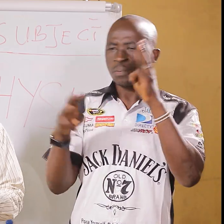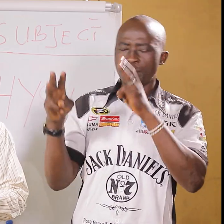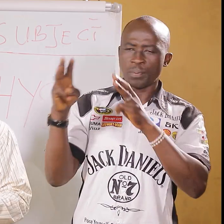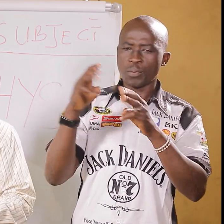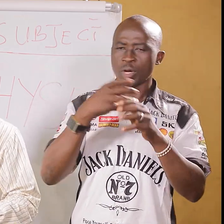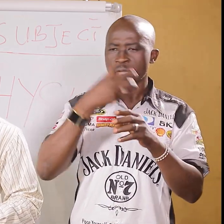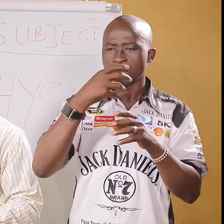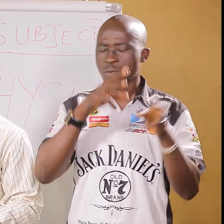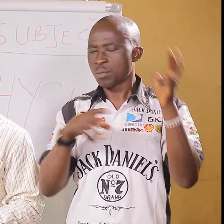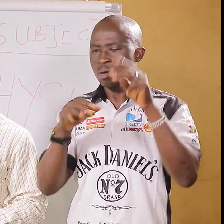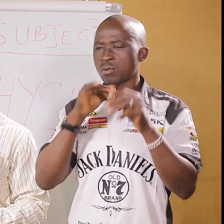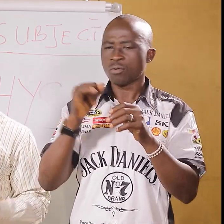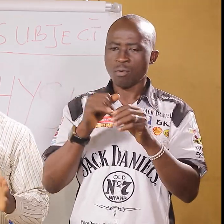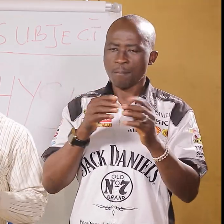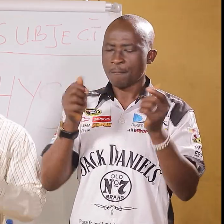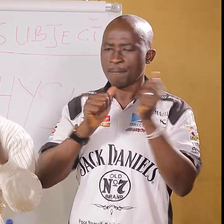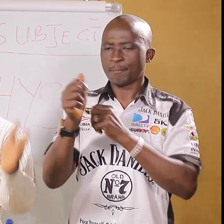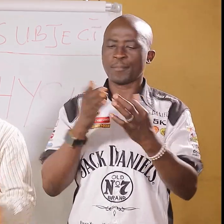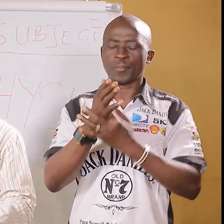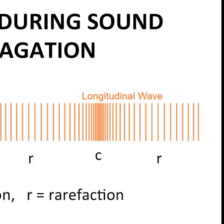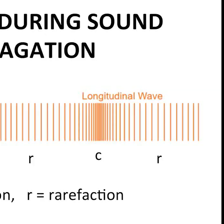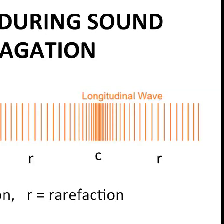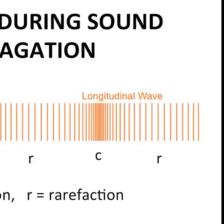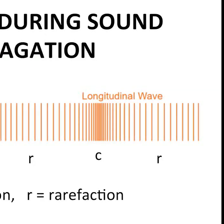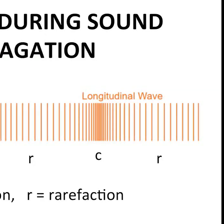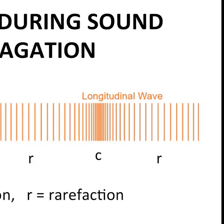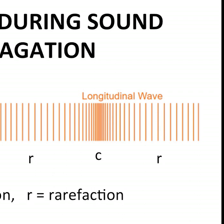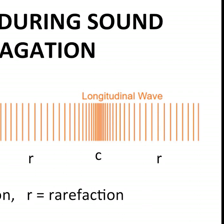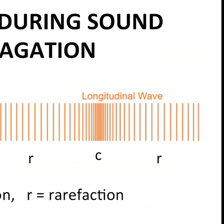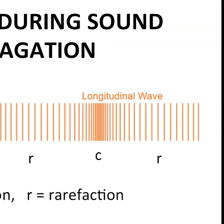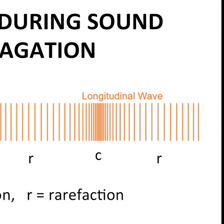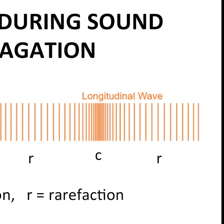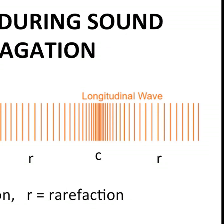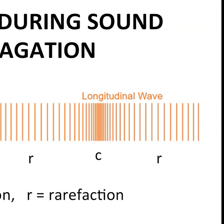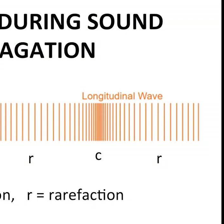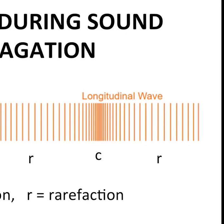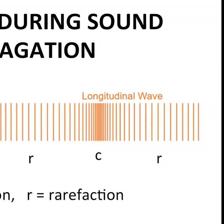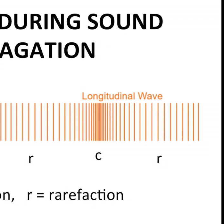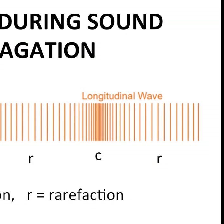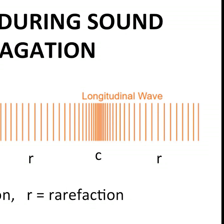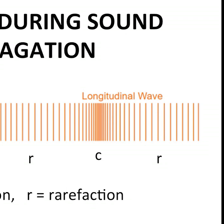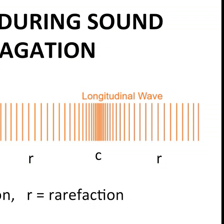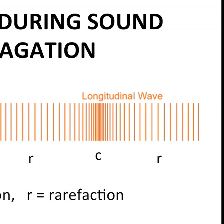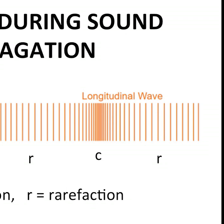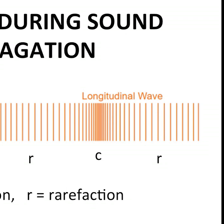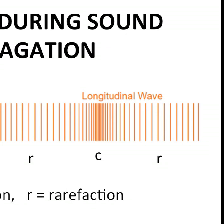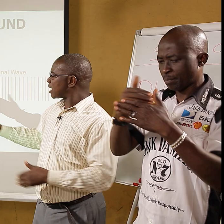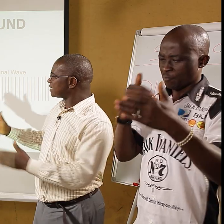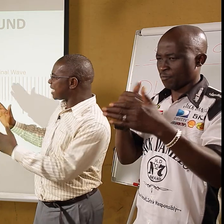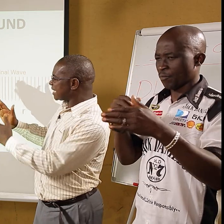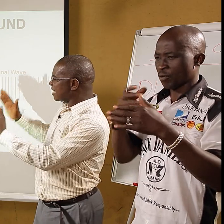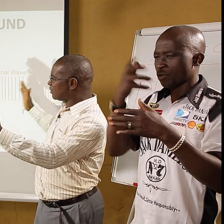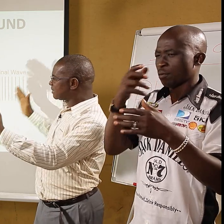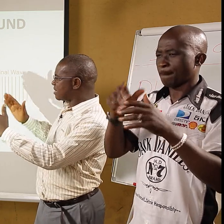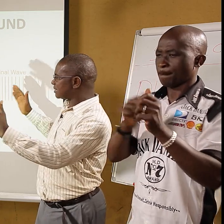when sound waves are not propagated through. We can see, go back to this diagram where you have layers of air before sound pass through it. You can